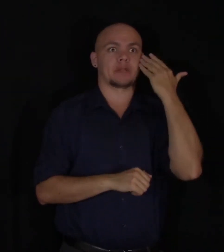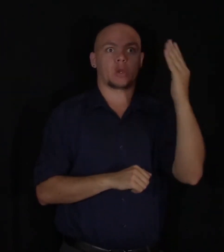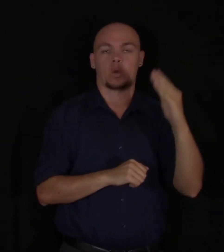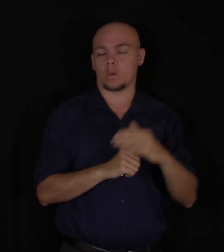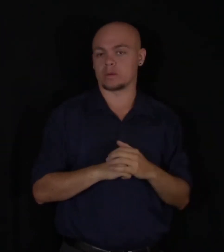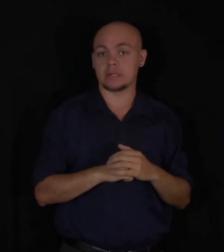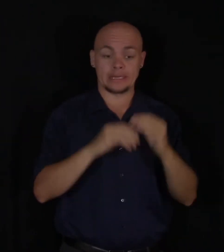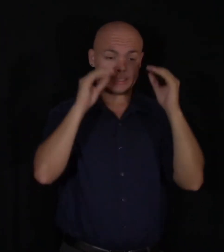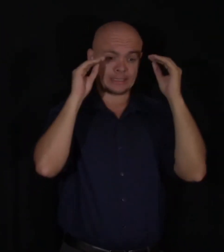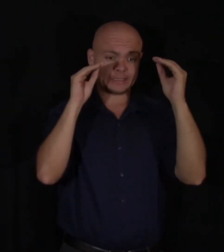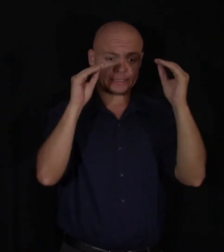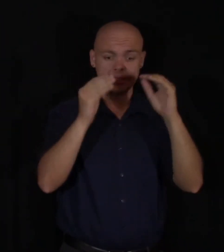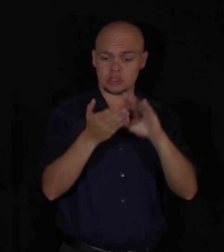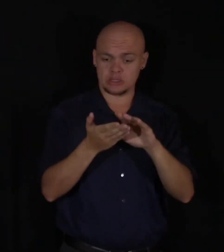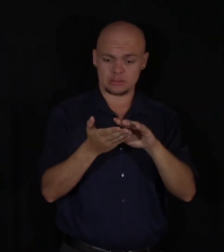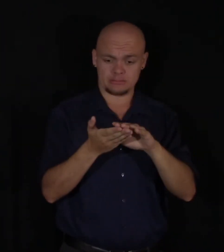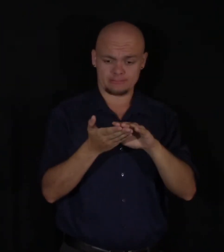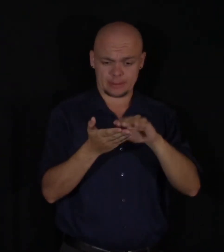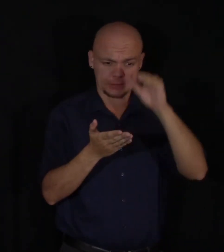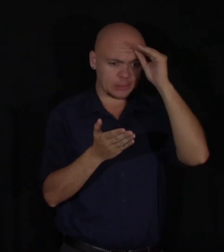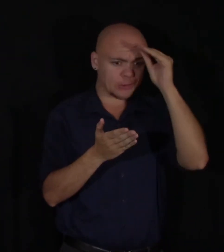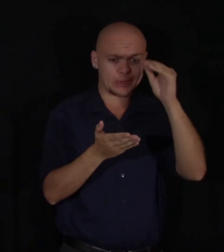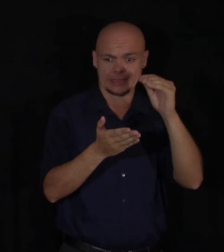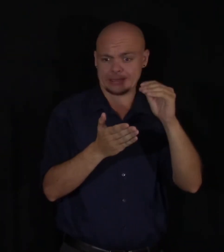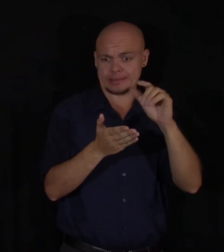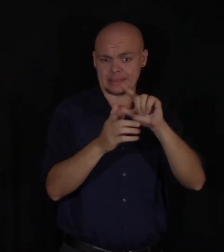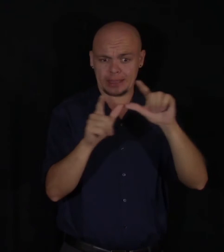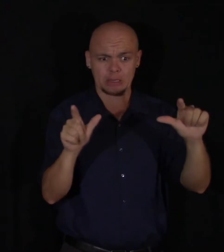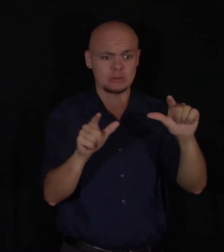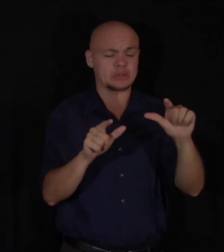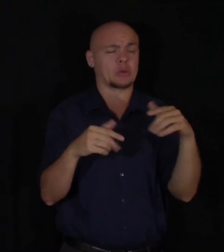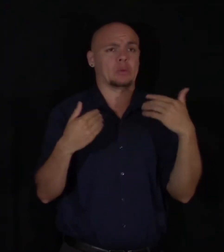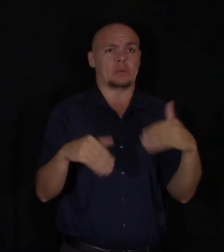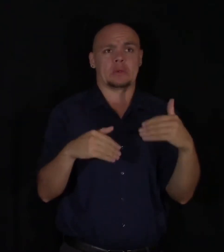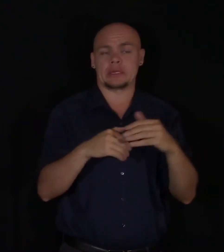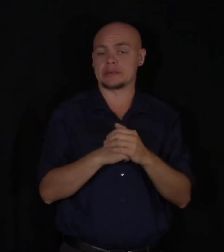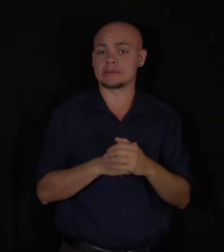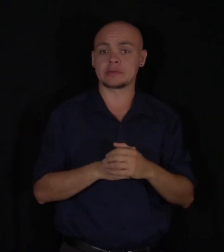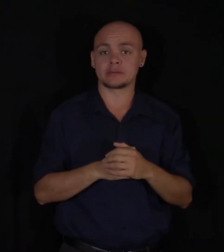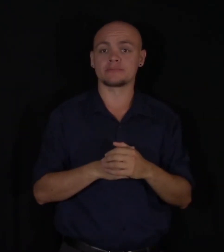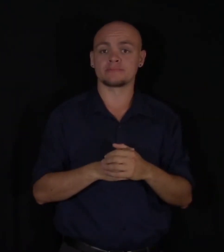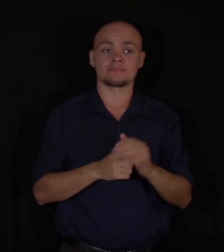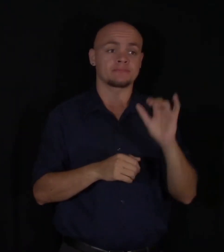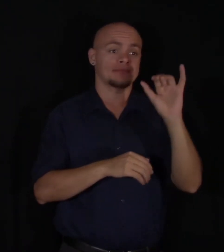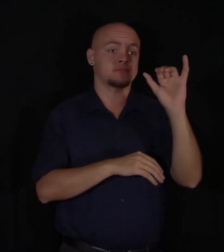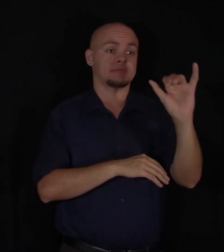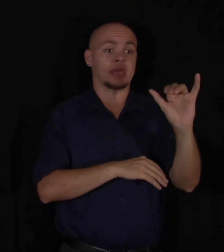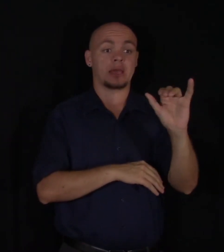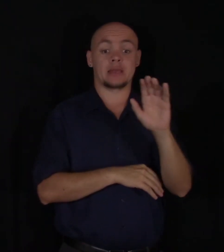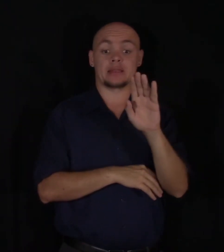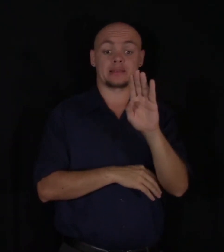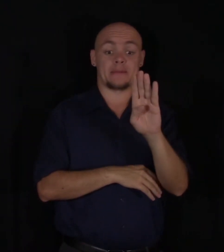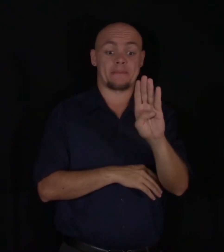myself a language at such a young age, but I did. My eternal gratitude to Bear in the Big Blue House.